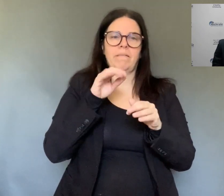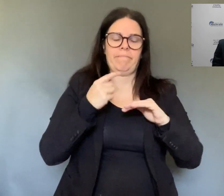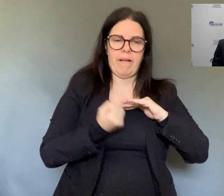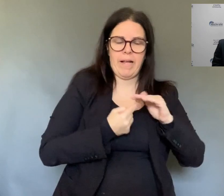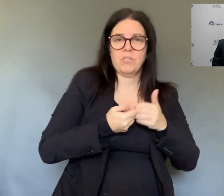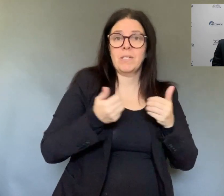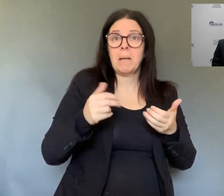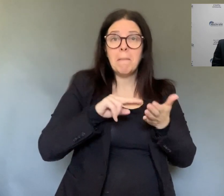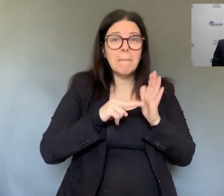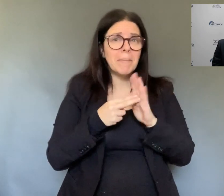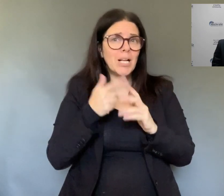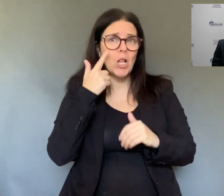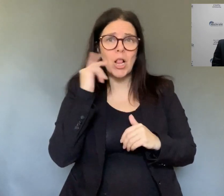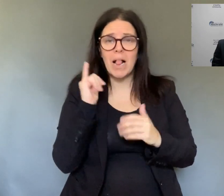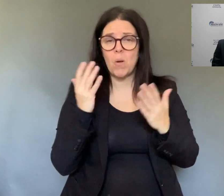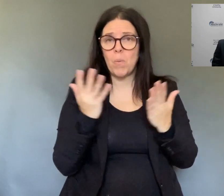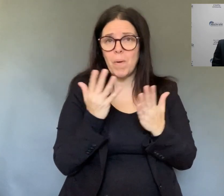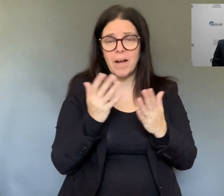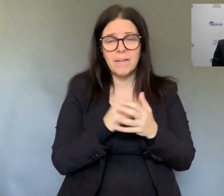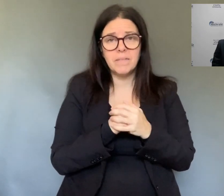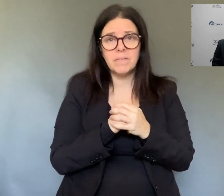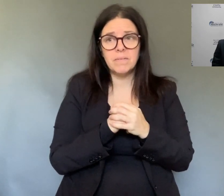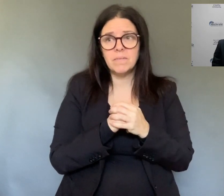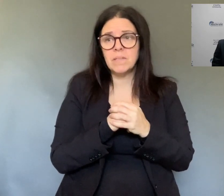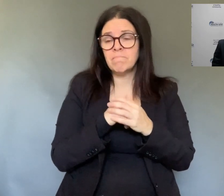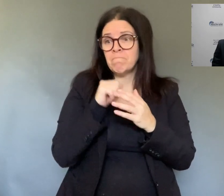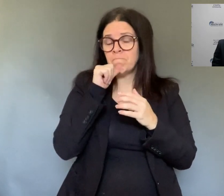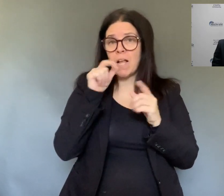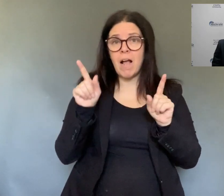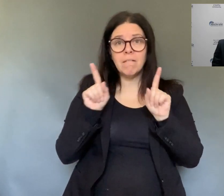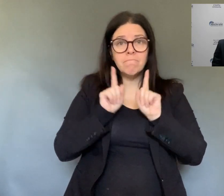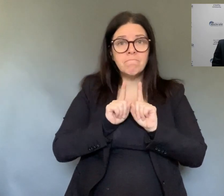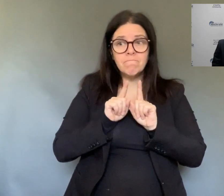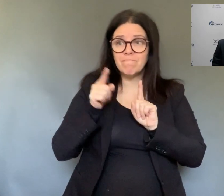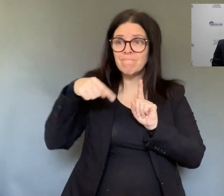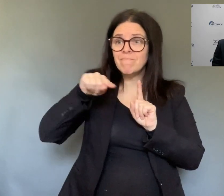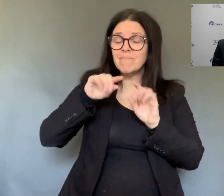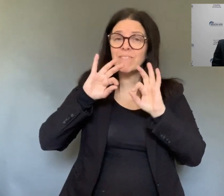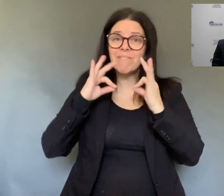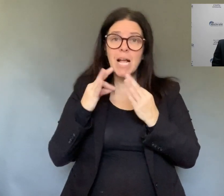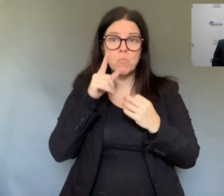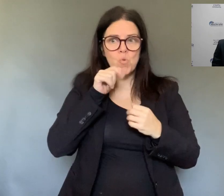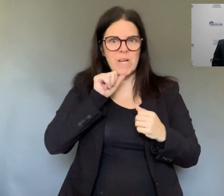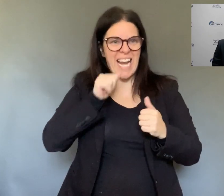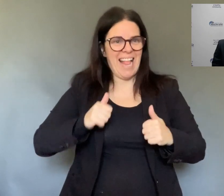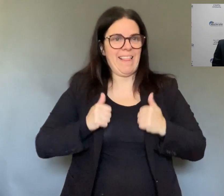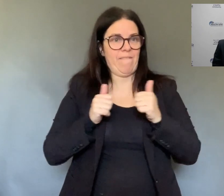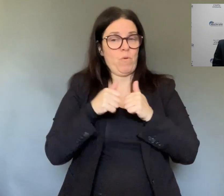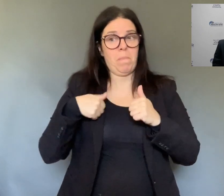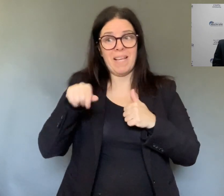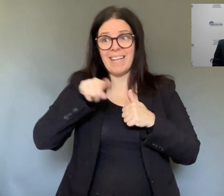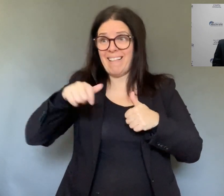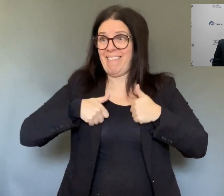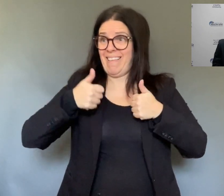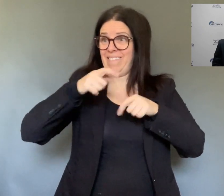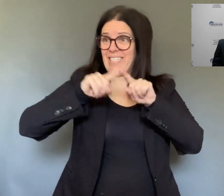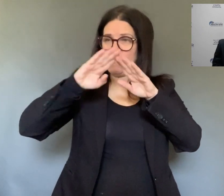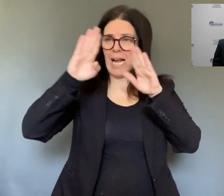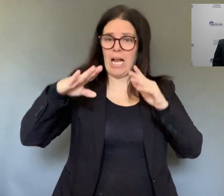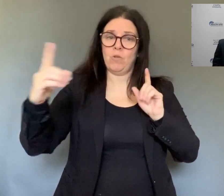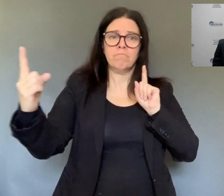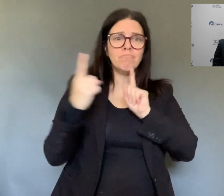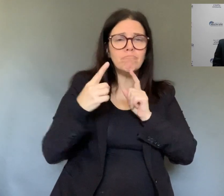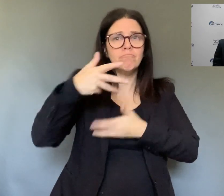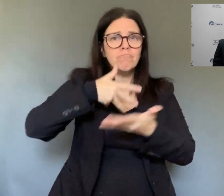limiting interaction with others, including your family members who do not live with your house. Now